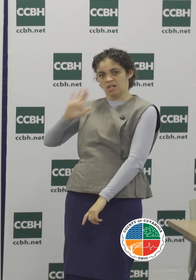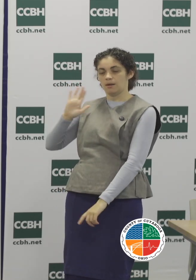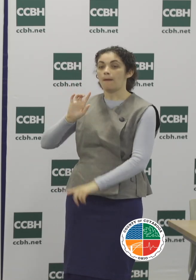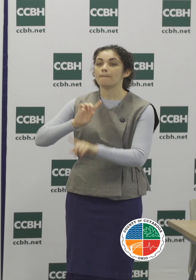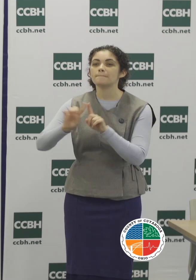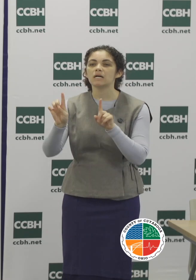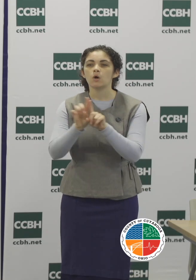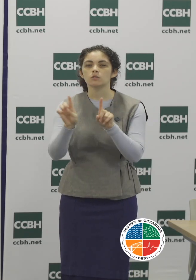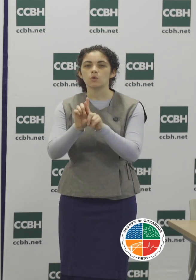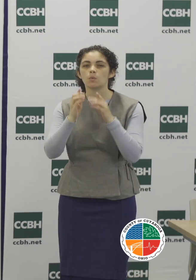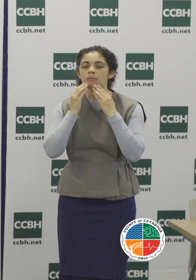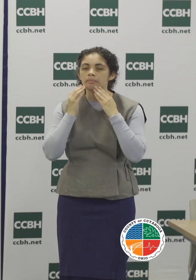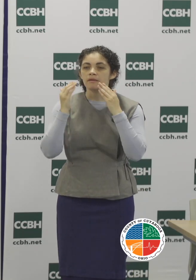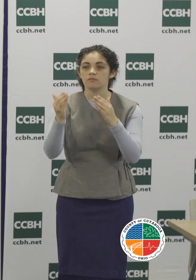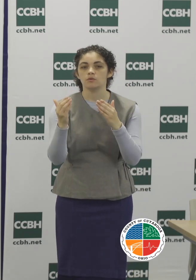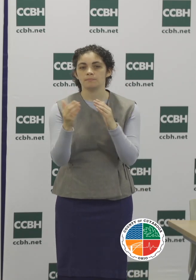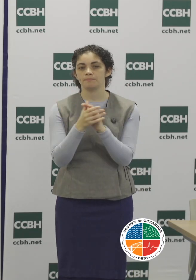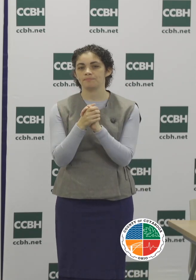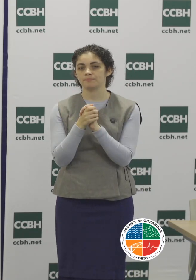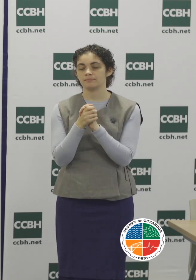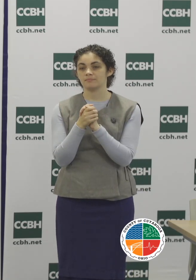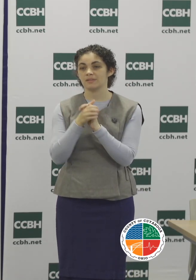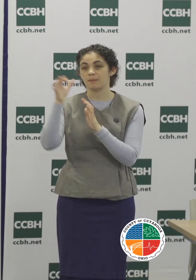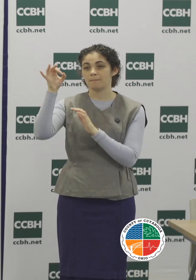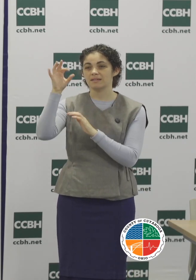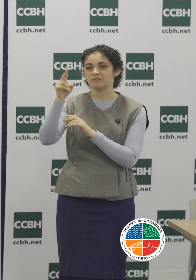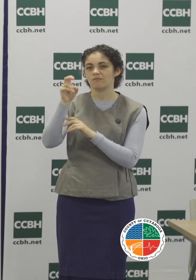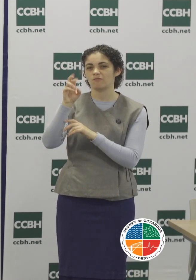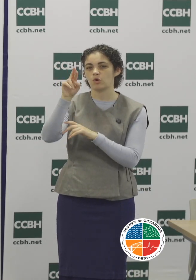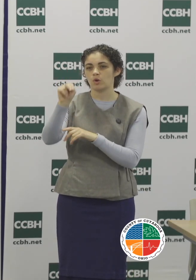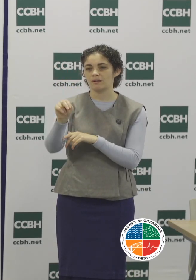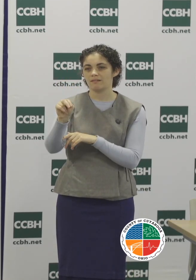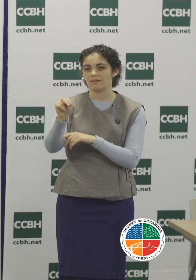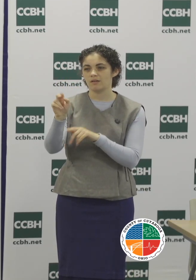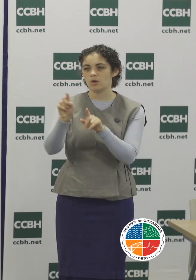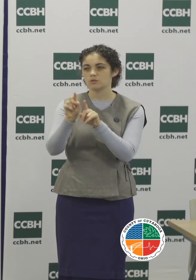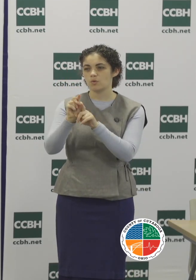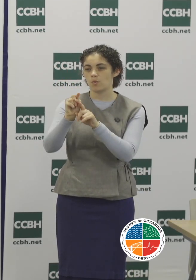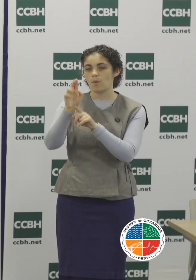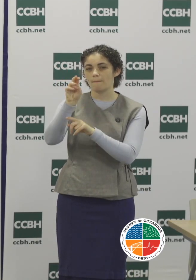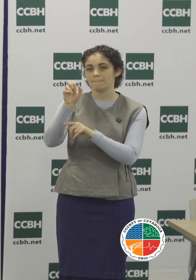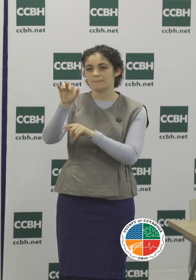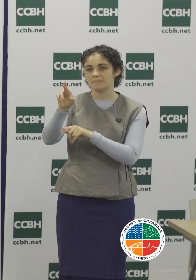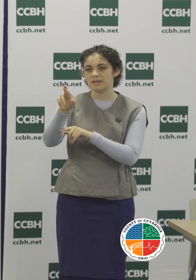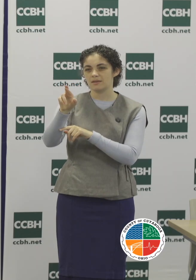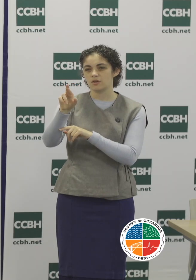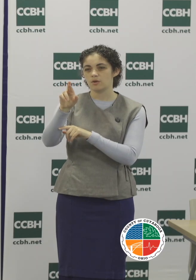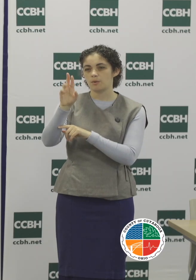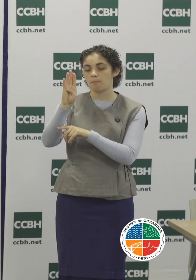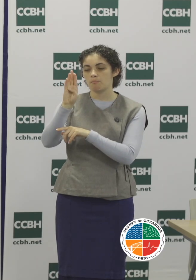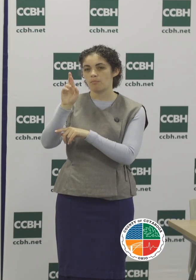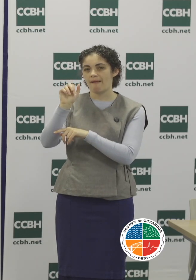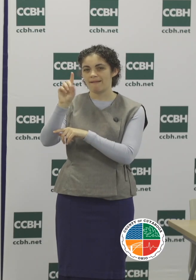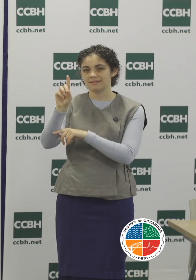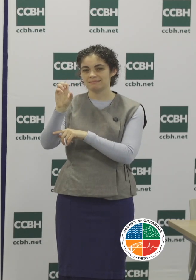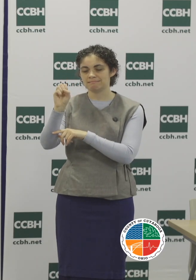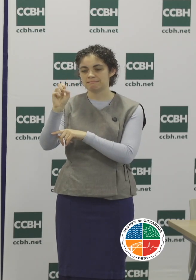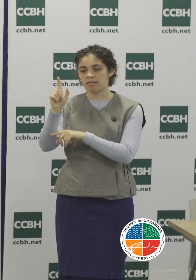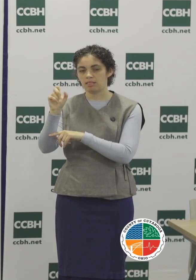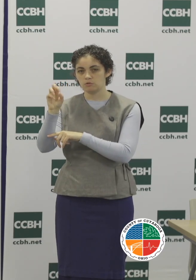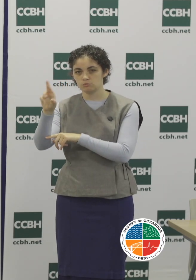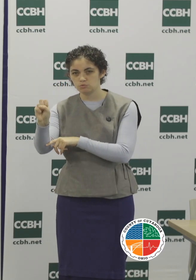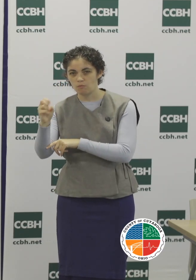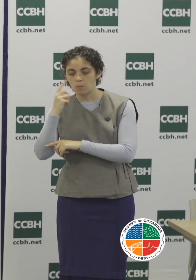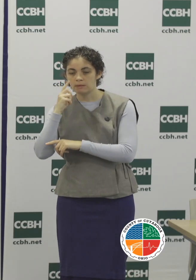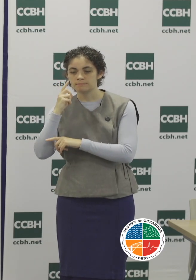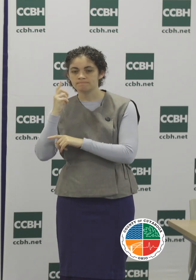And also grateful for Pastor Vernon, as well as with the mayor, Brad Sellers, to help us organize that